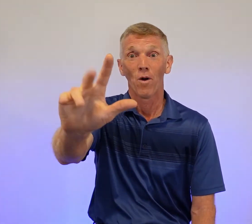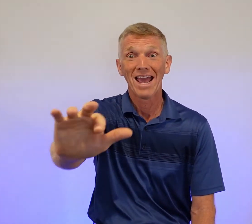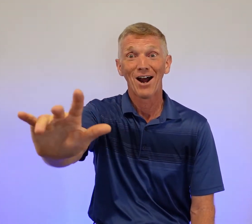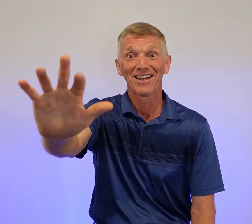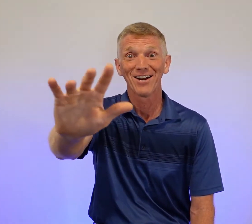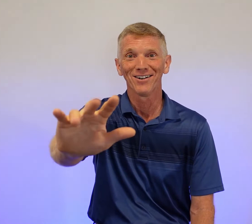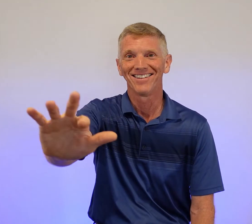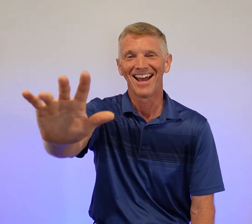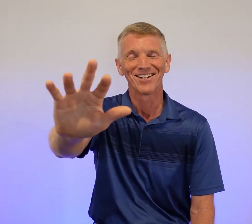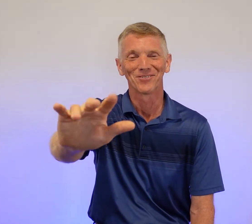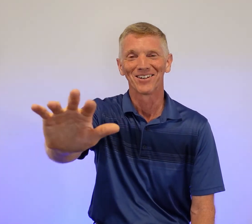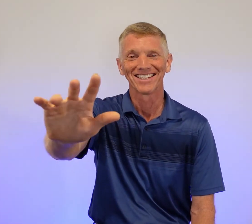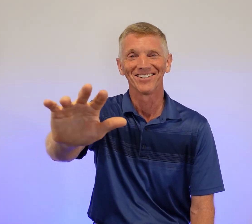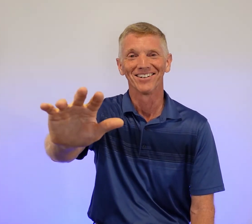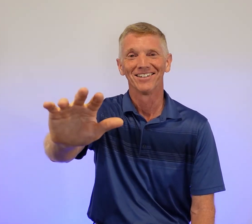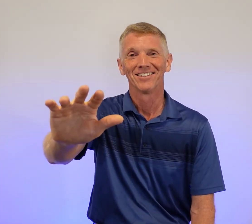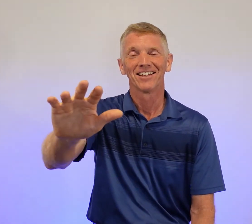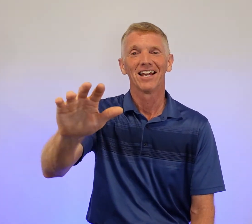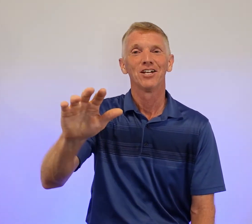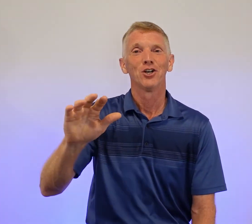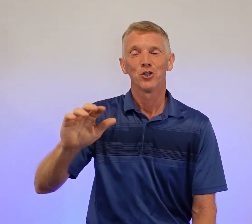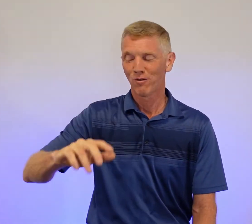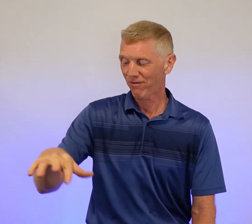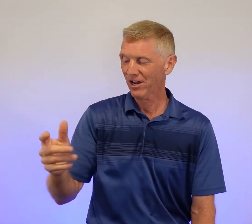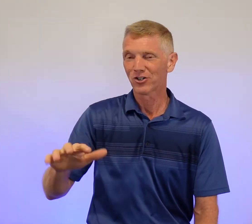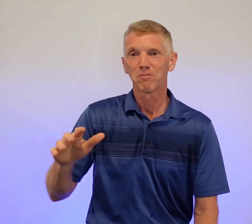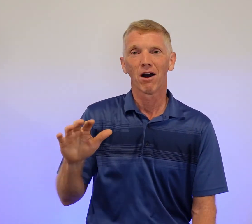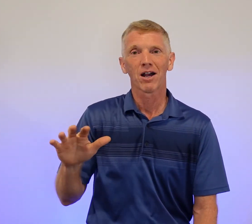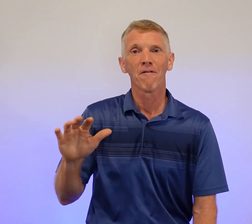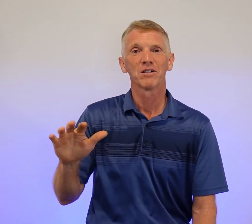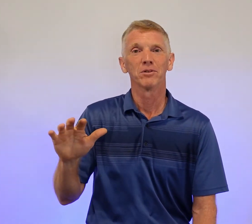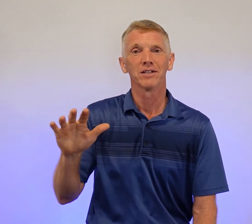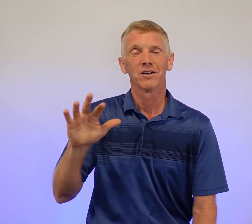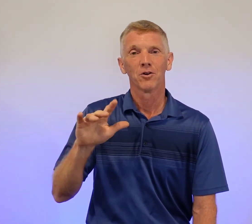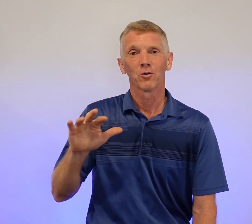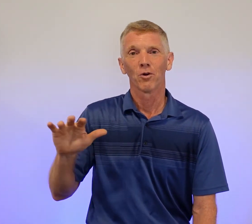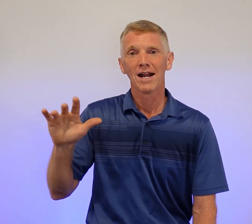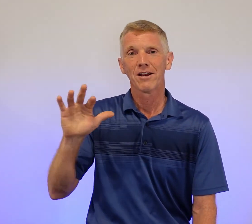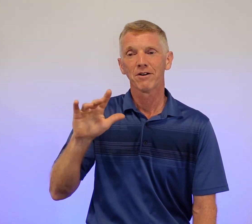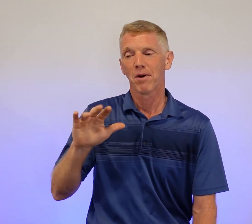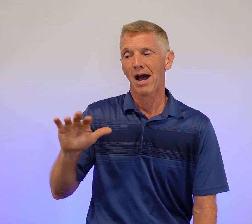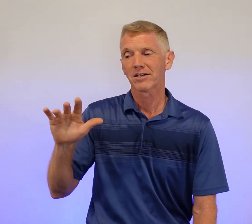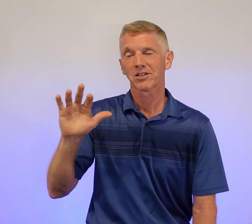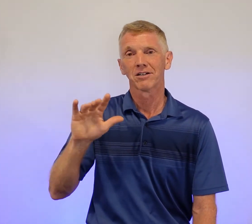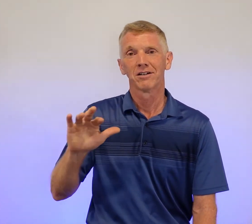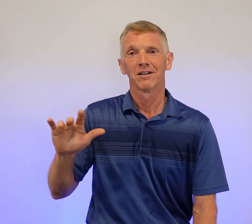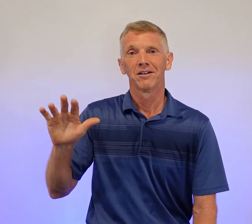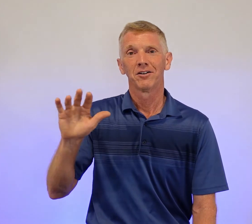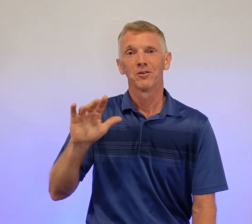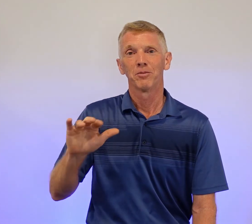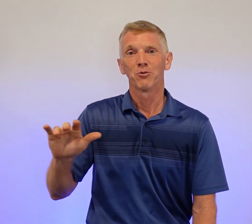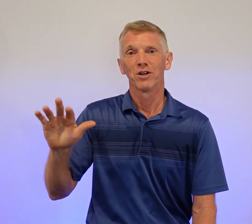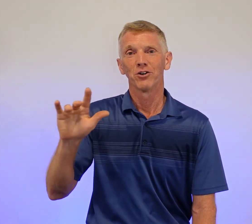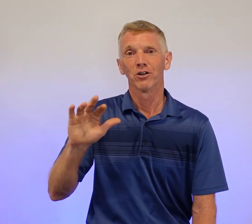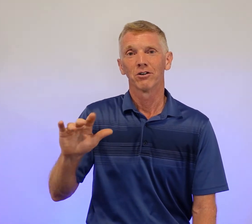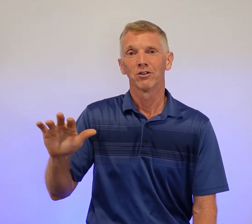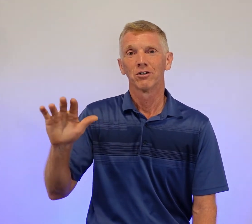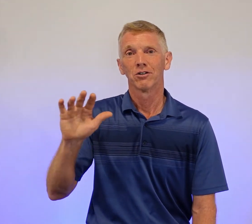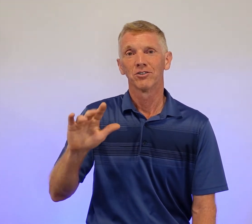out here, that doesn't work either. Okay, you fingerspell comfortably right here in a box between your